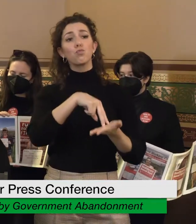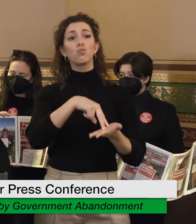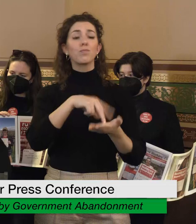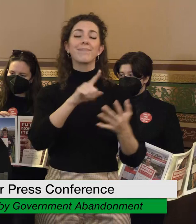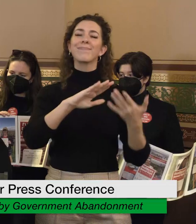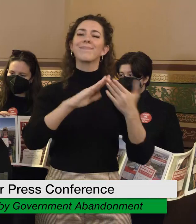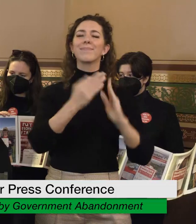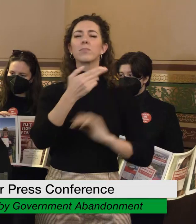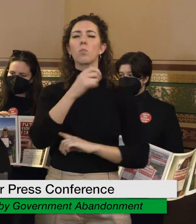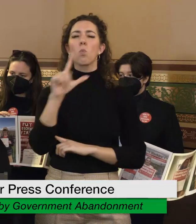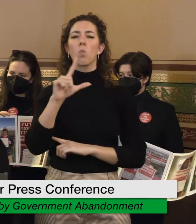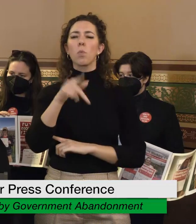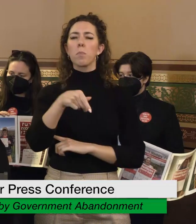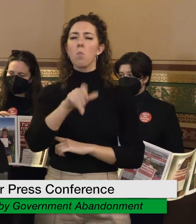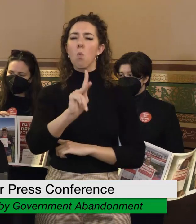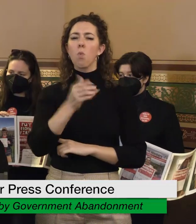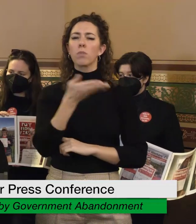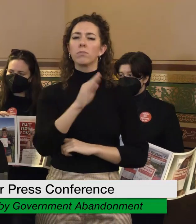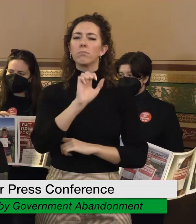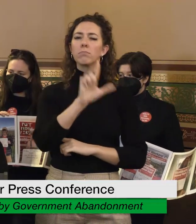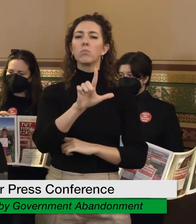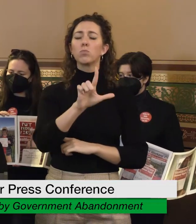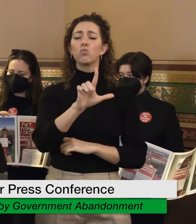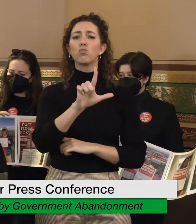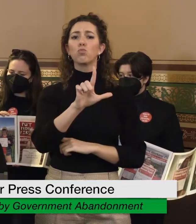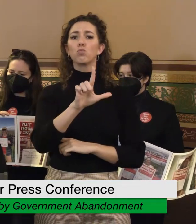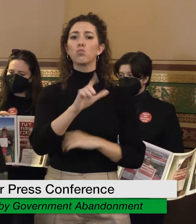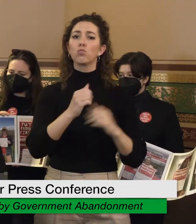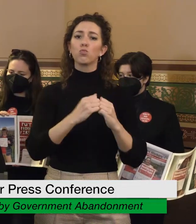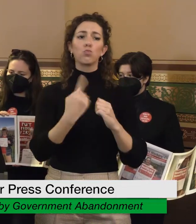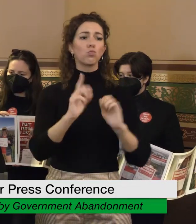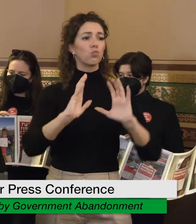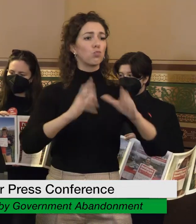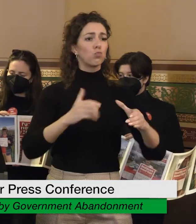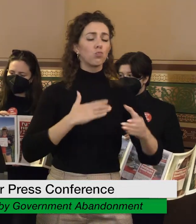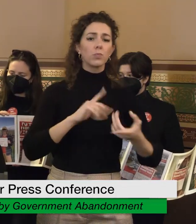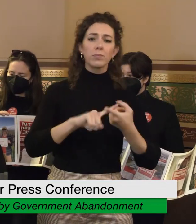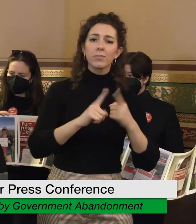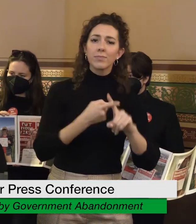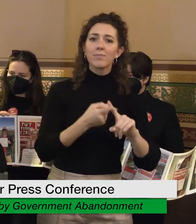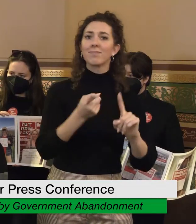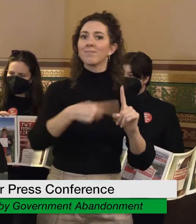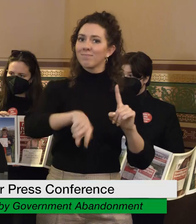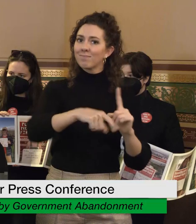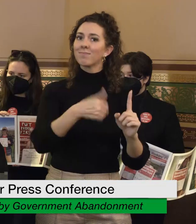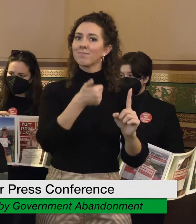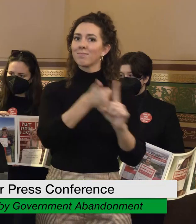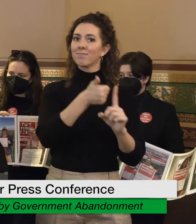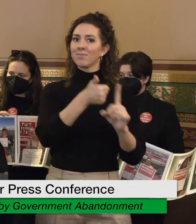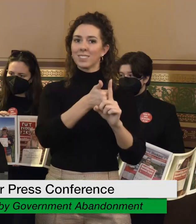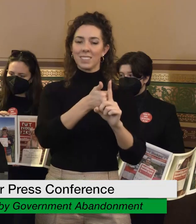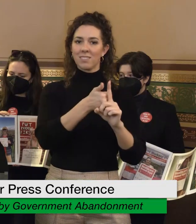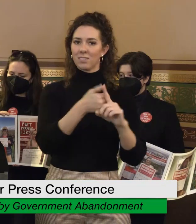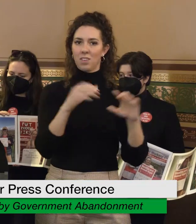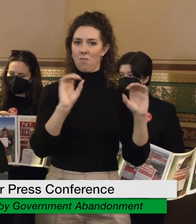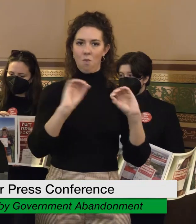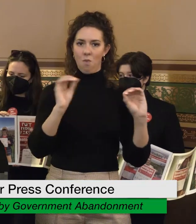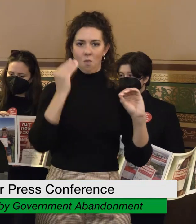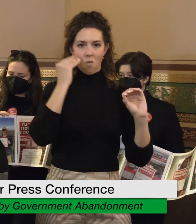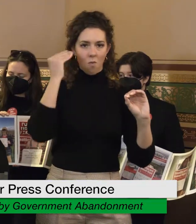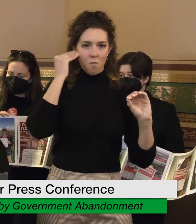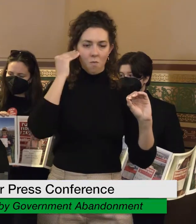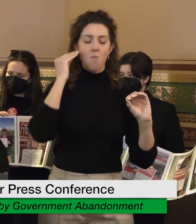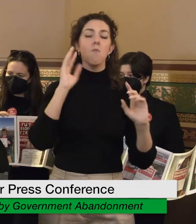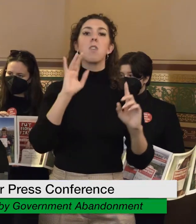in Burlington, with a group of my friends who are also unhoused,